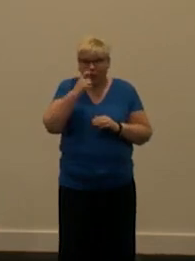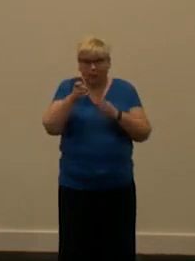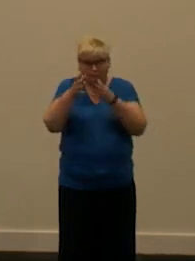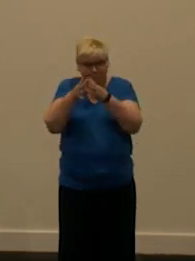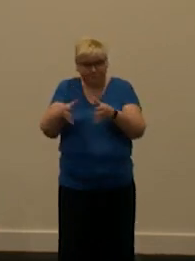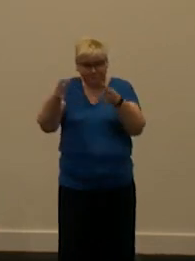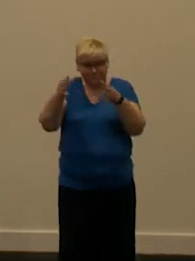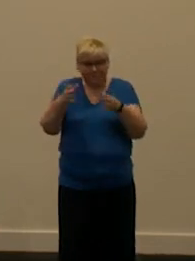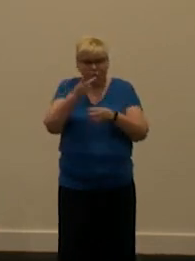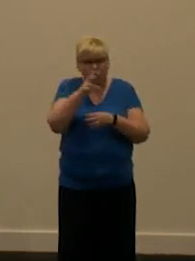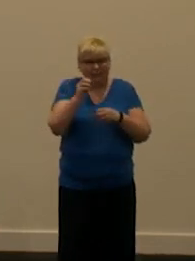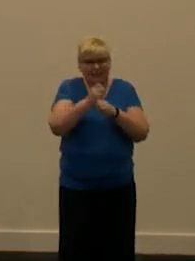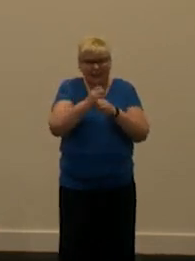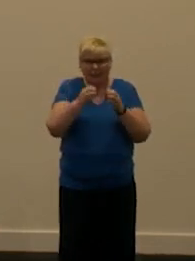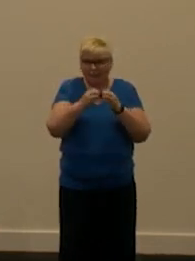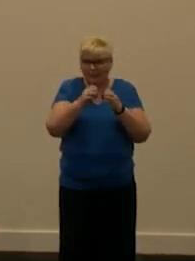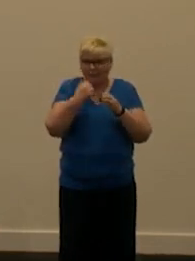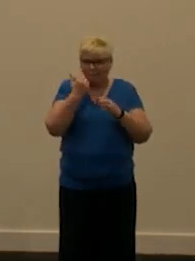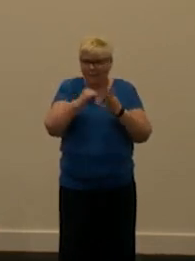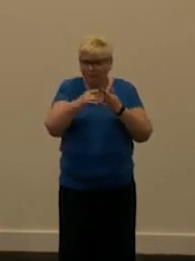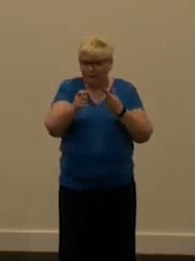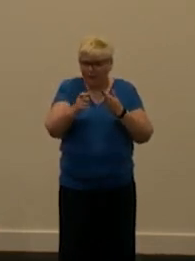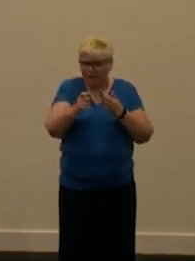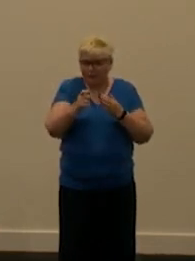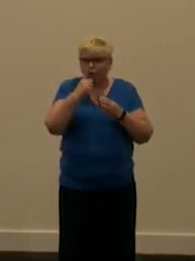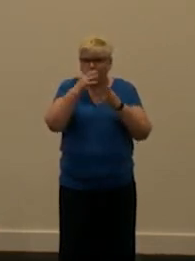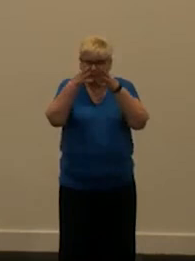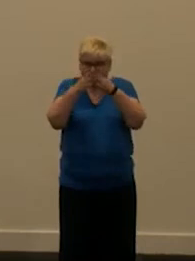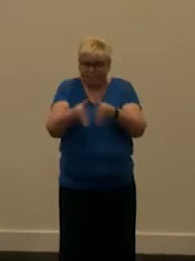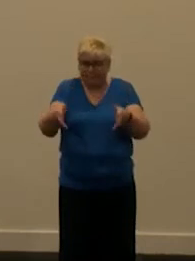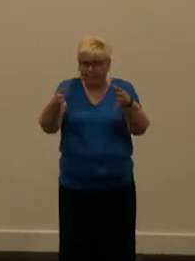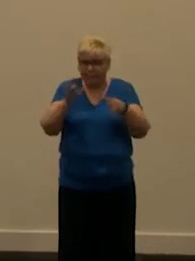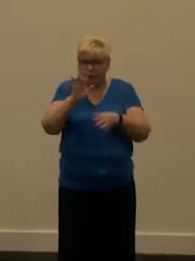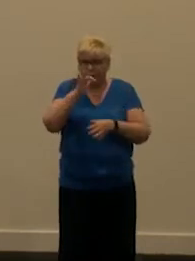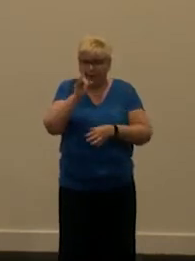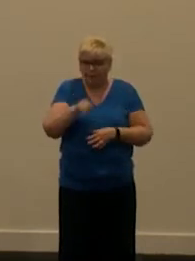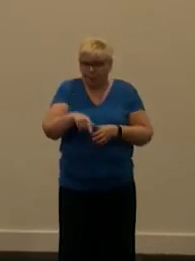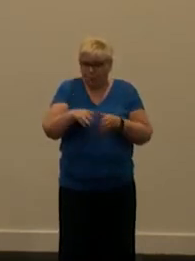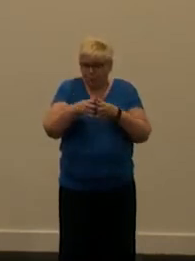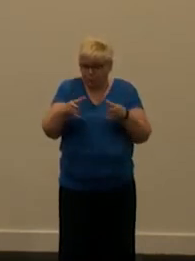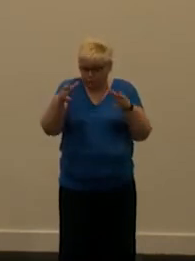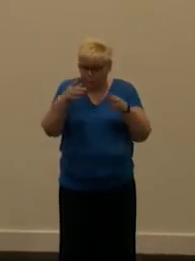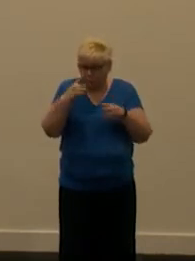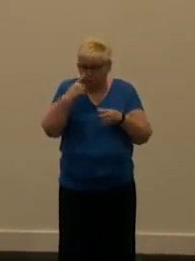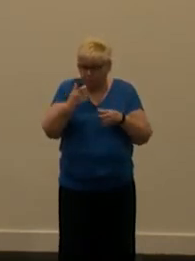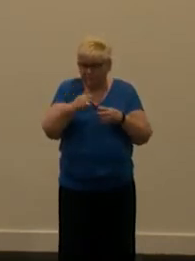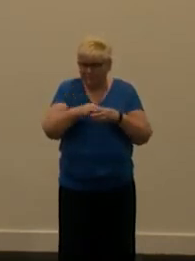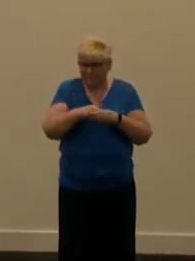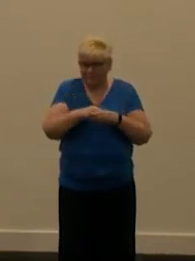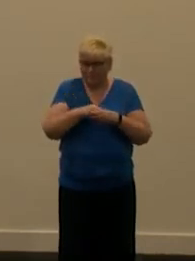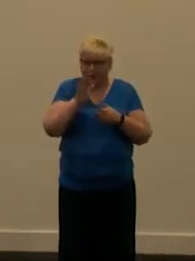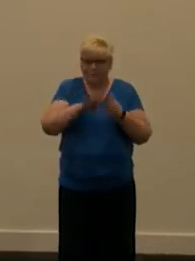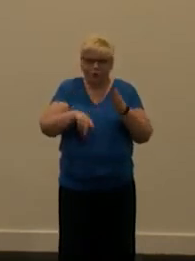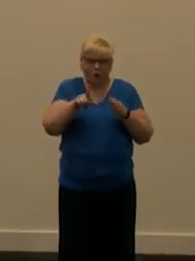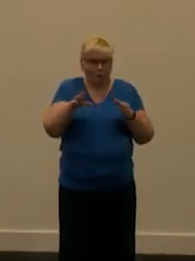to 20 gigabit per second. You can scale up to 10,000 user per Virtual Wan Hub. From the